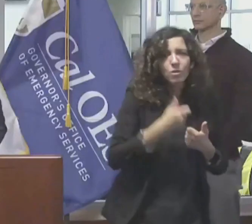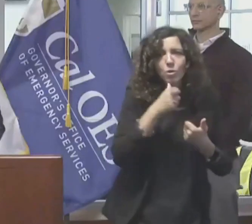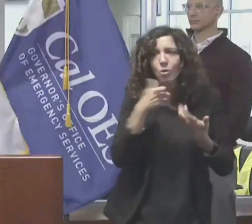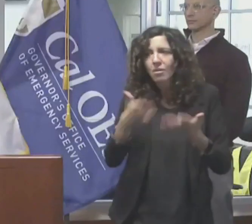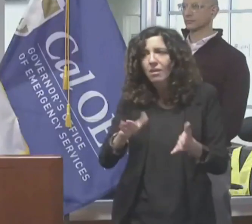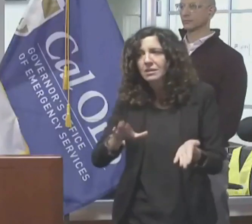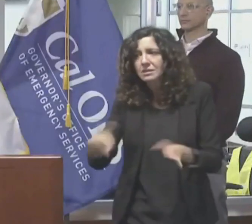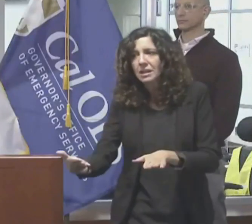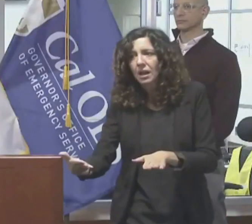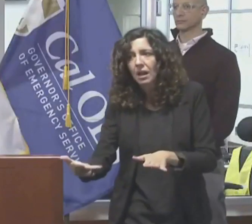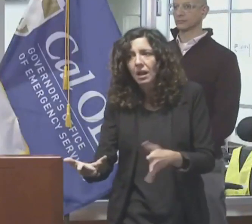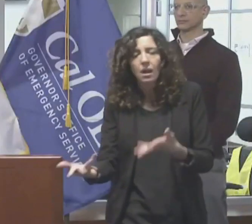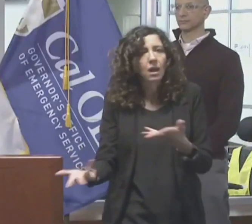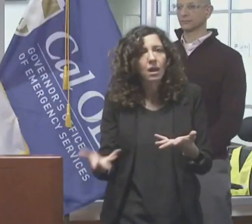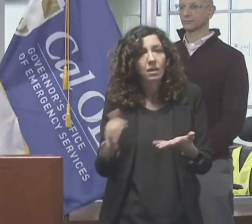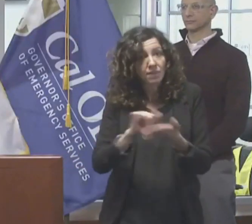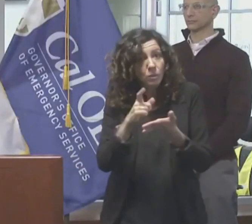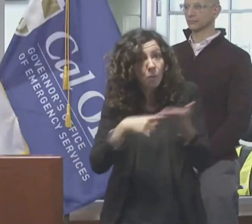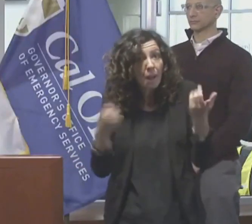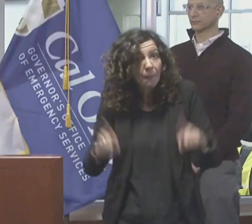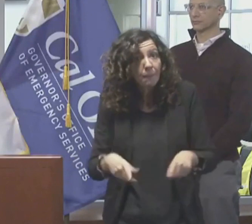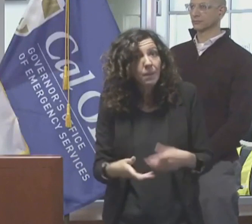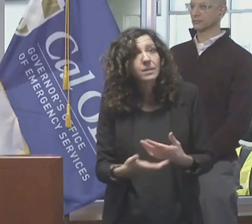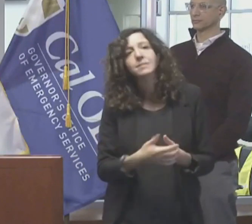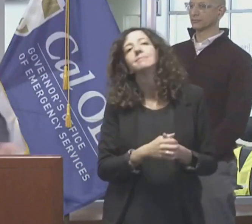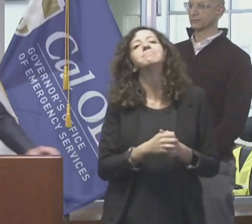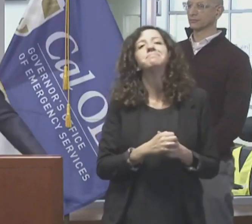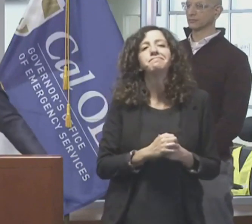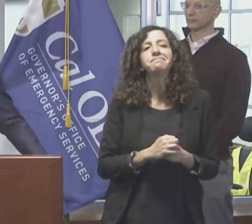Look, we're happening, is it not?